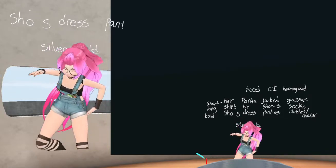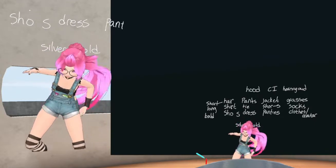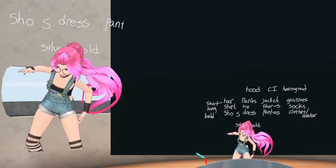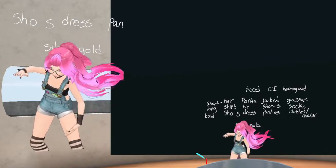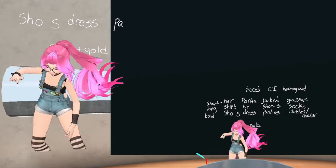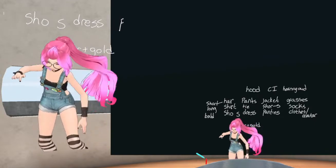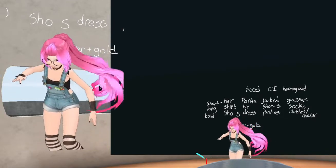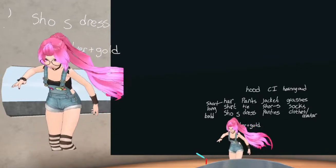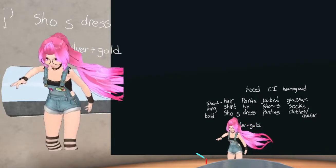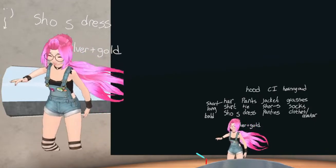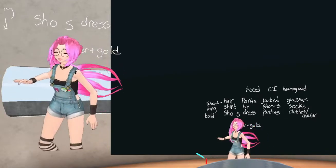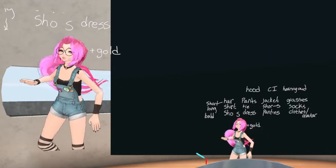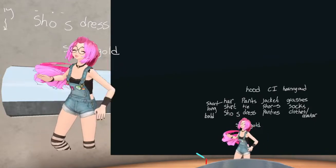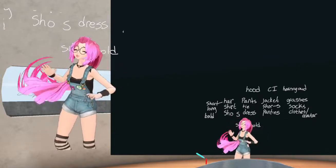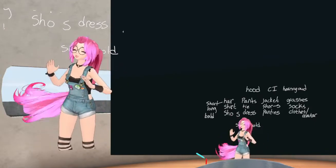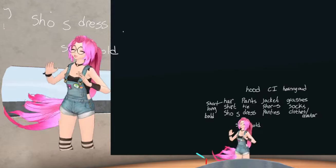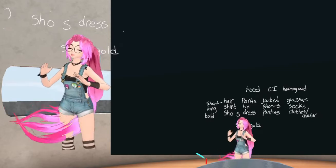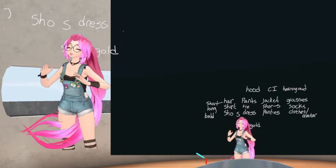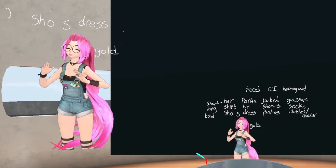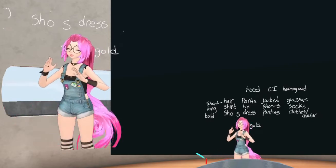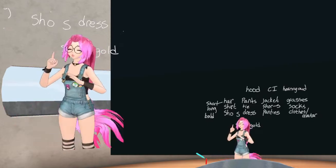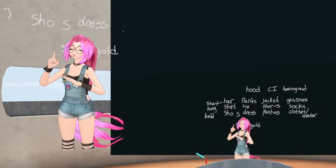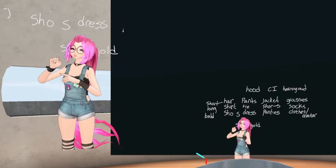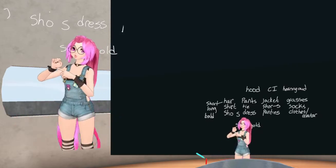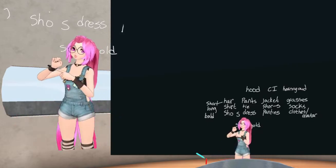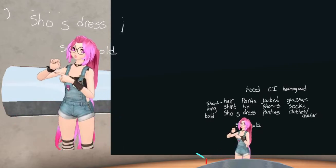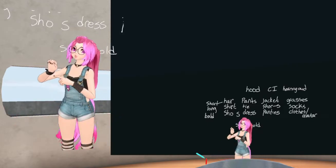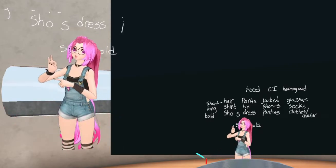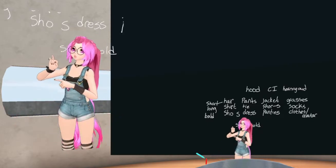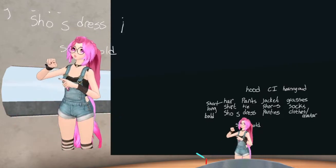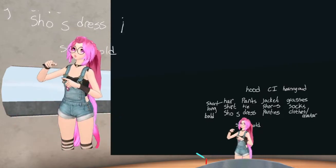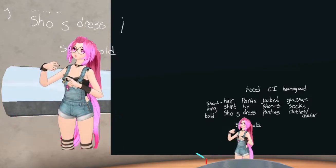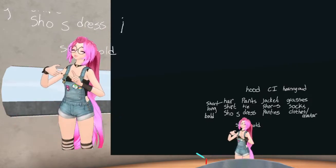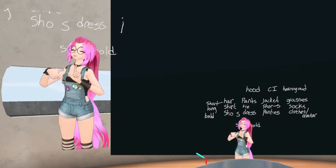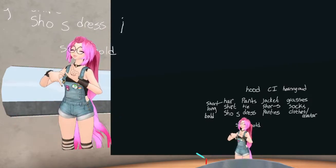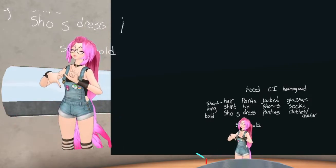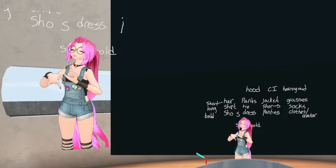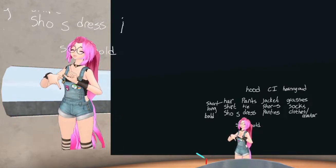I'm sorry. Yeah, I think I heard you correctly. You said, how would you sign design?